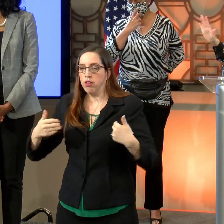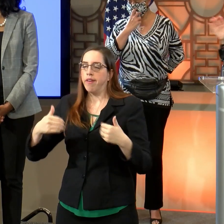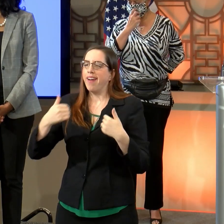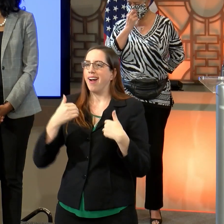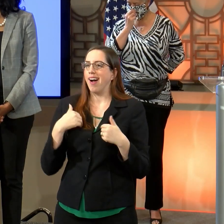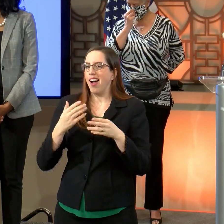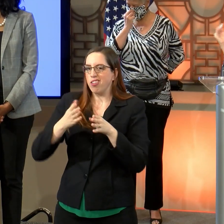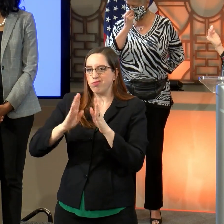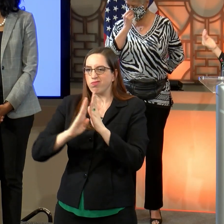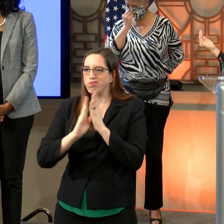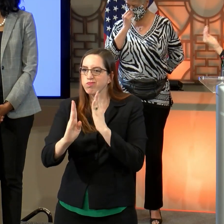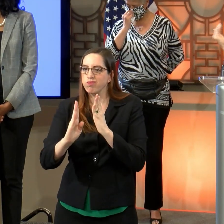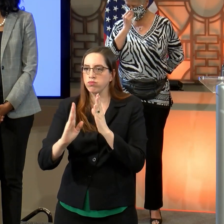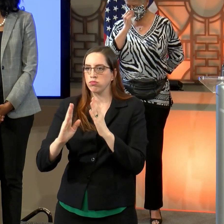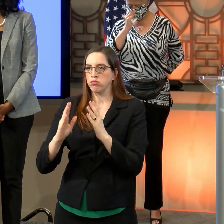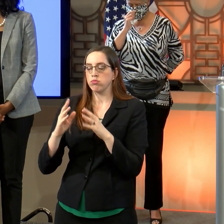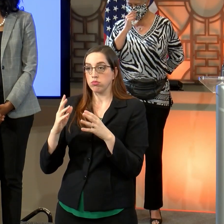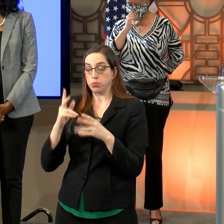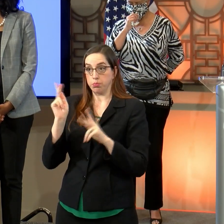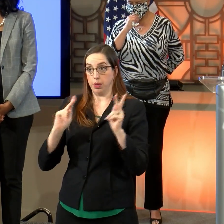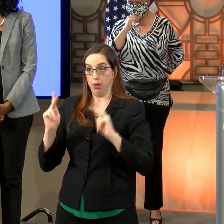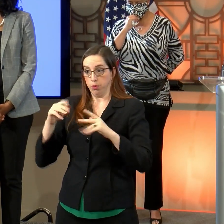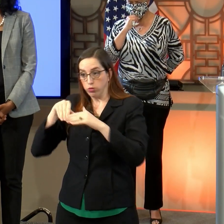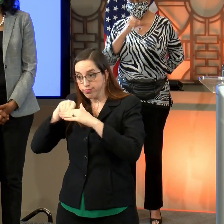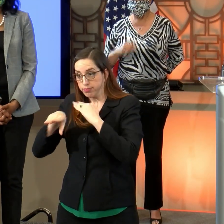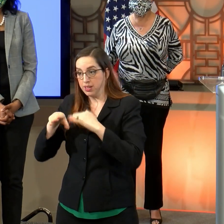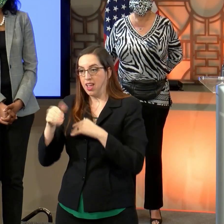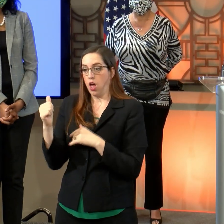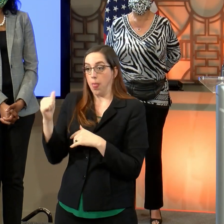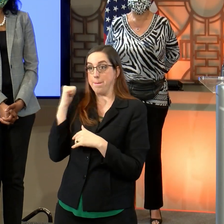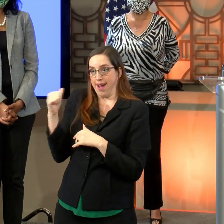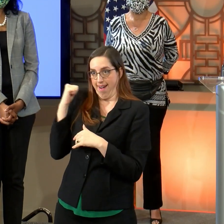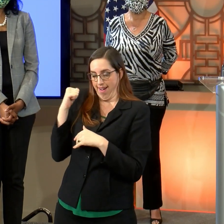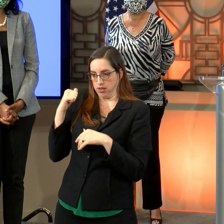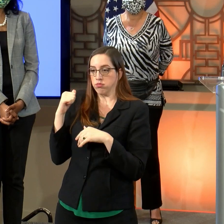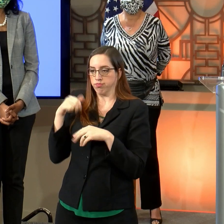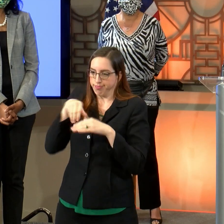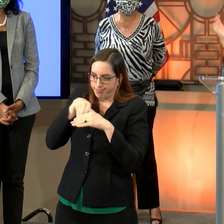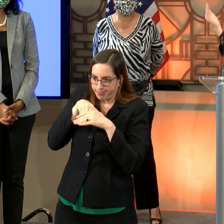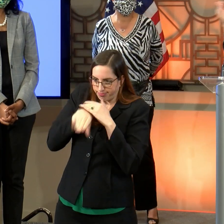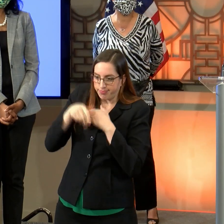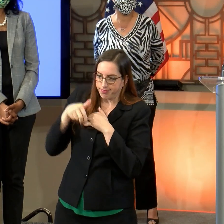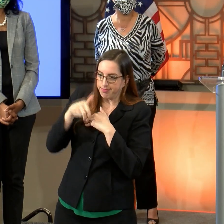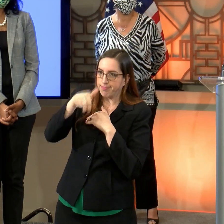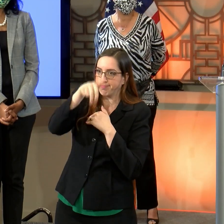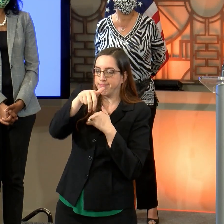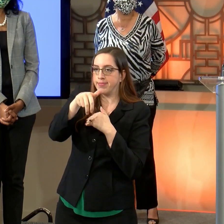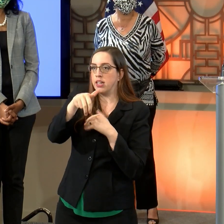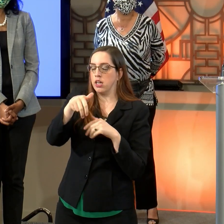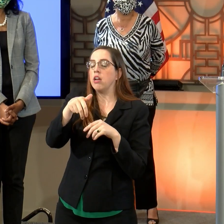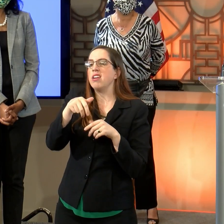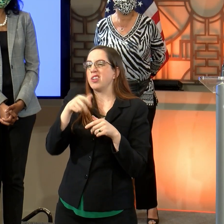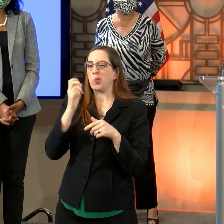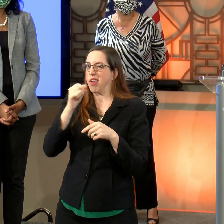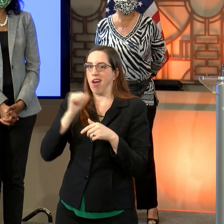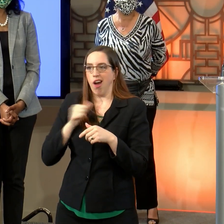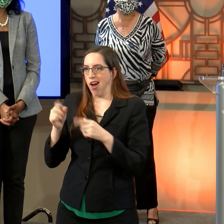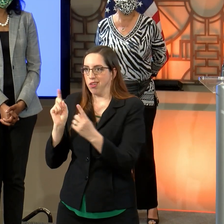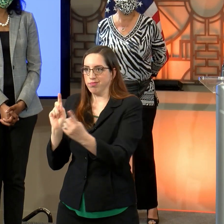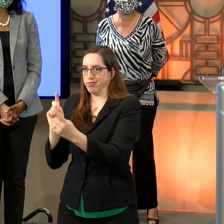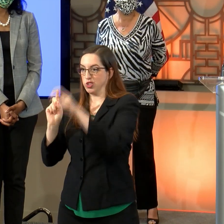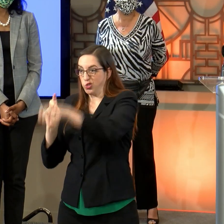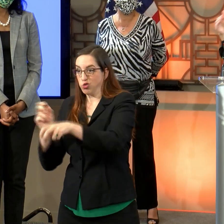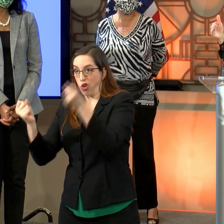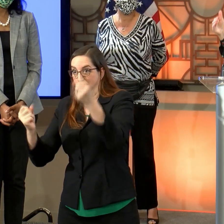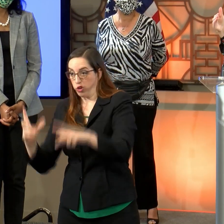barriers so that riders now board from the back, and so that they don't come in contact with the driver unless